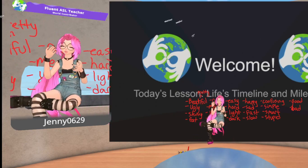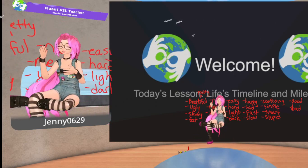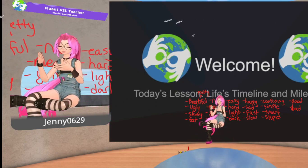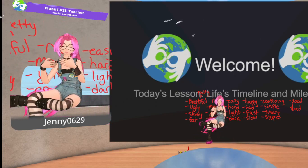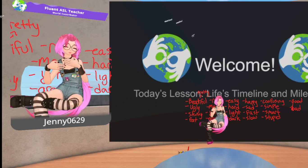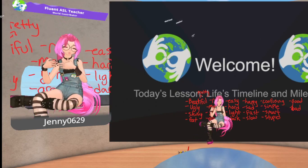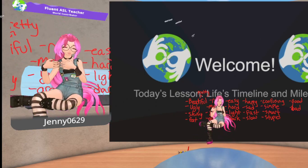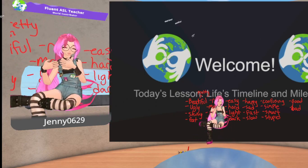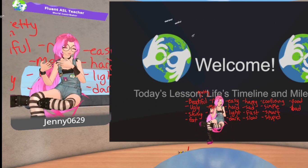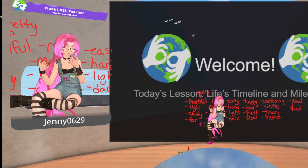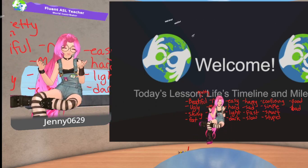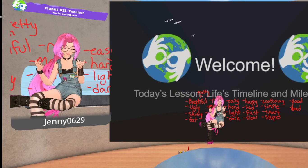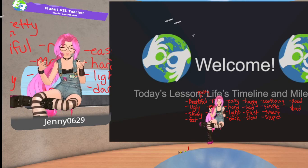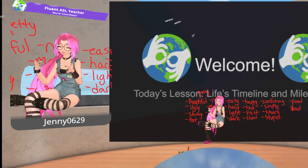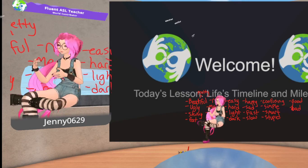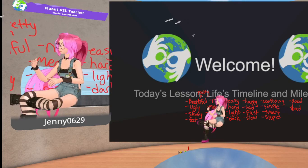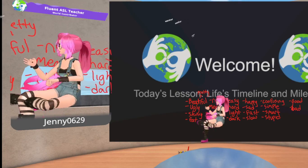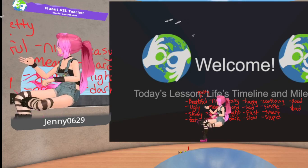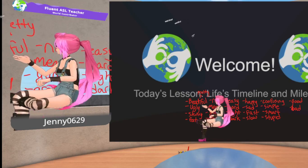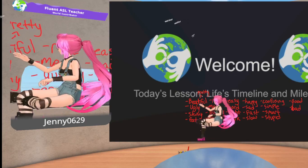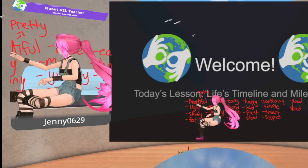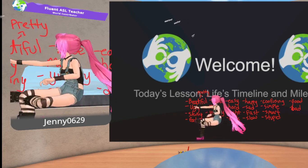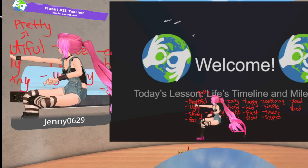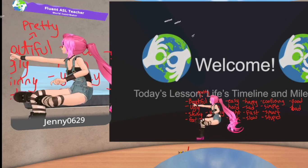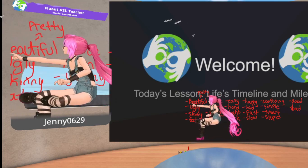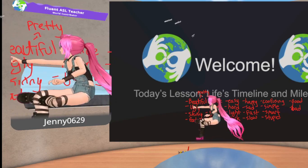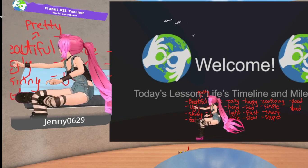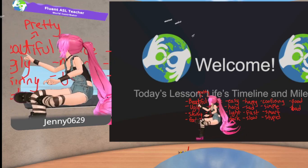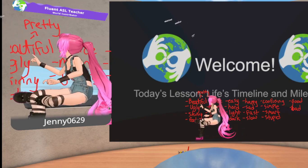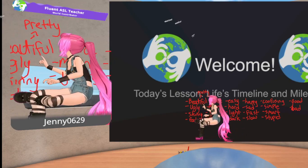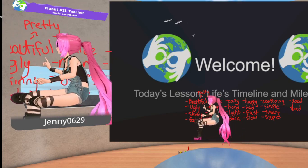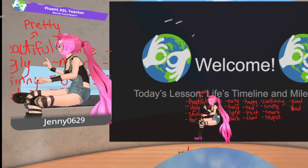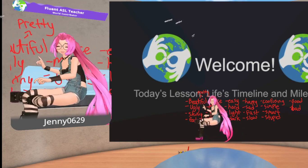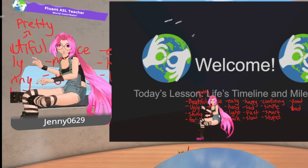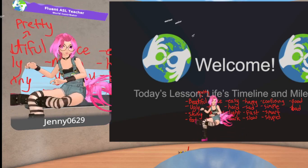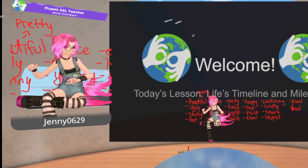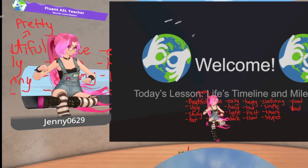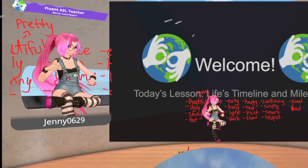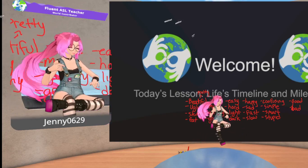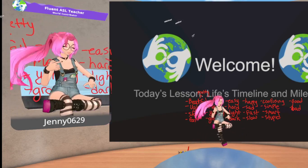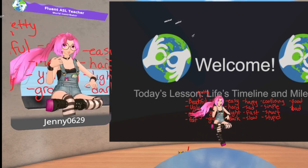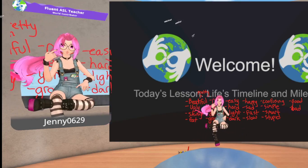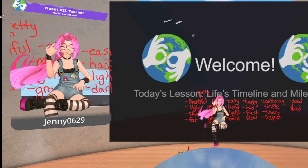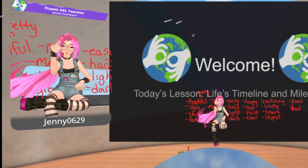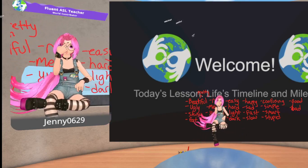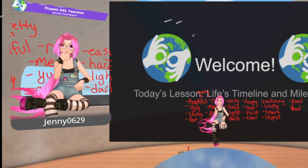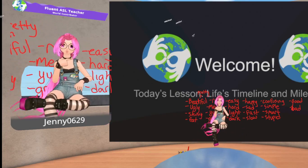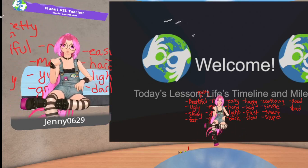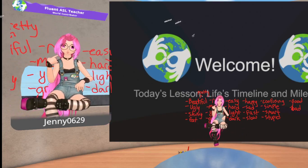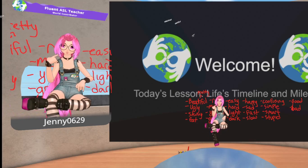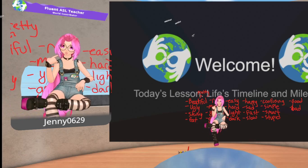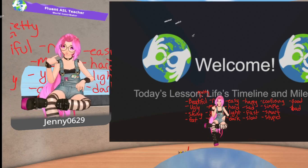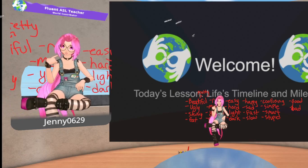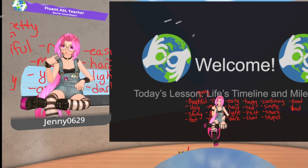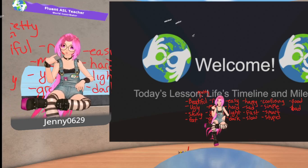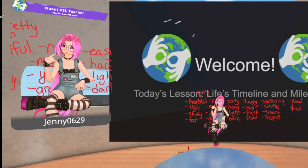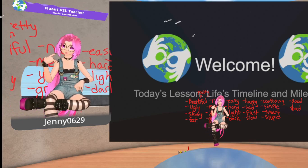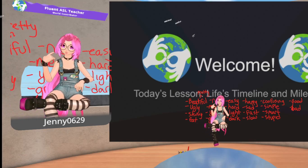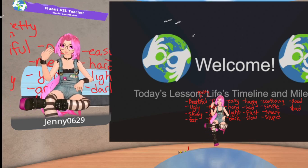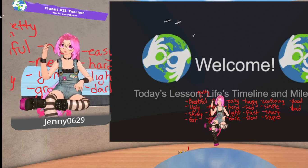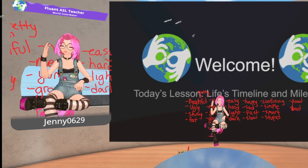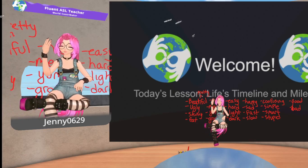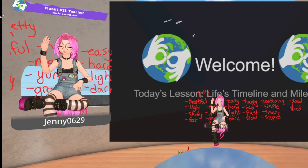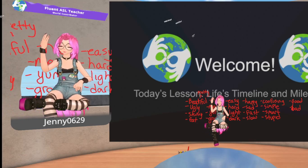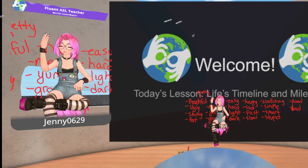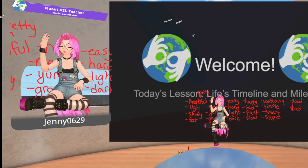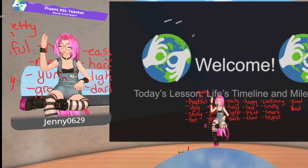gorgeous, whatever, anything. And when you think about beautiful people, you usually think of their face, a